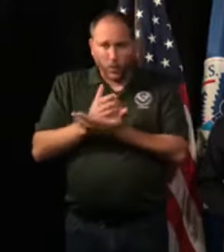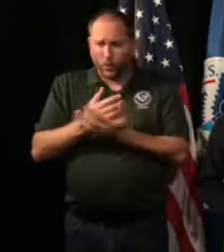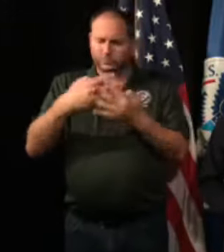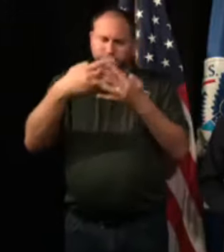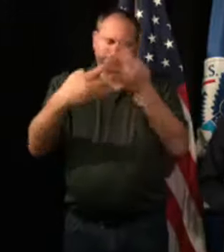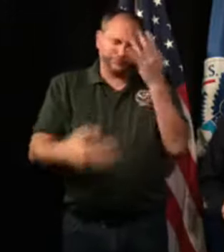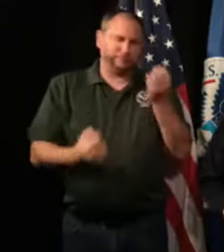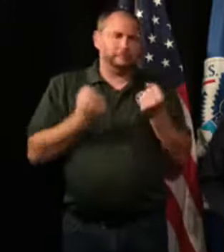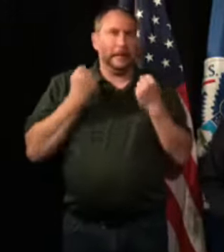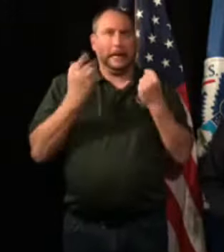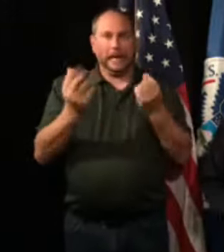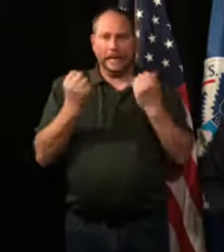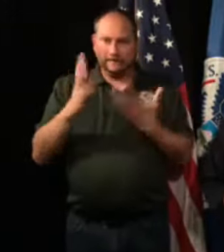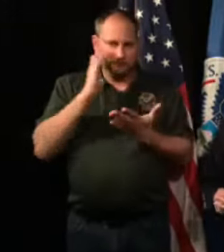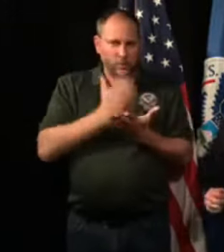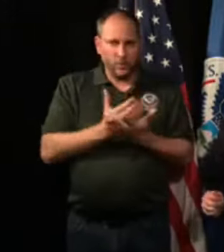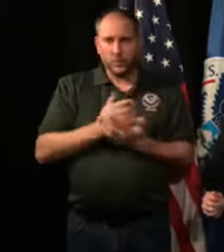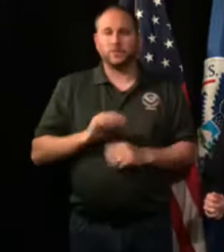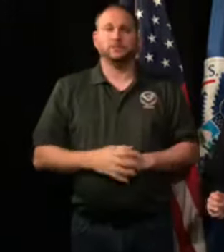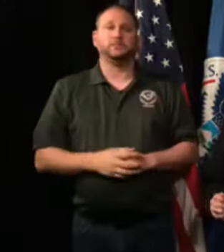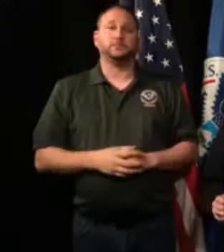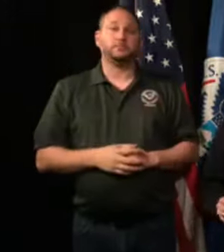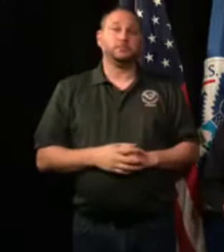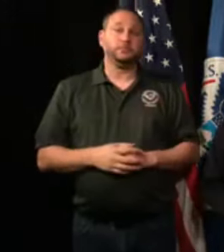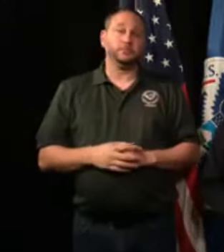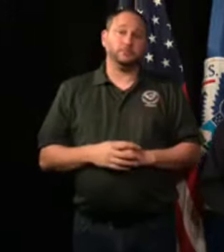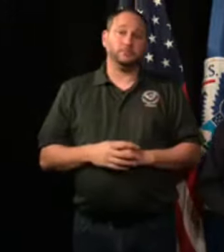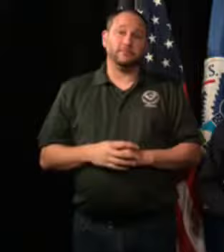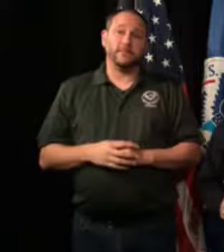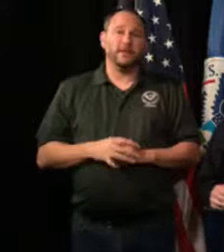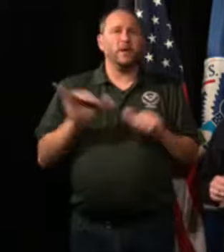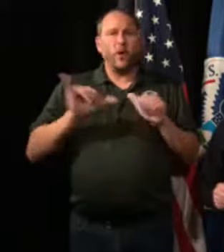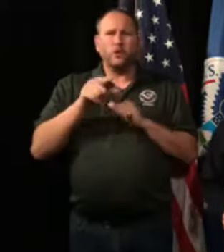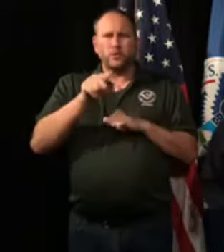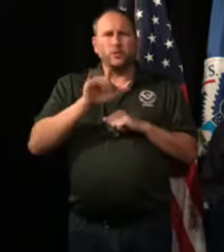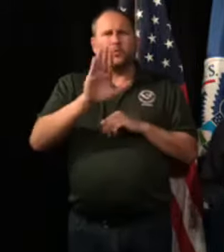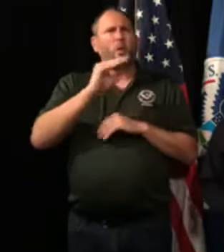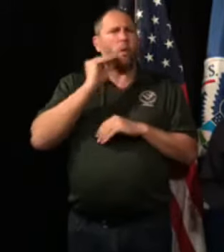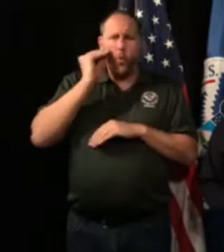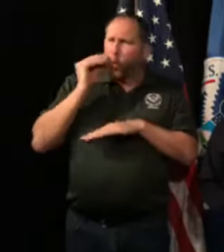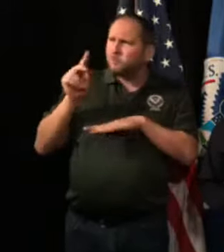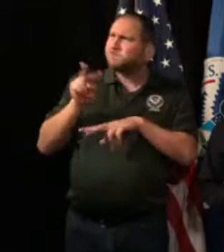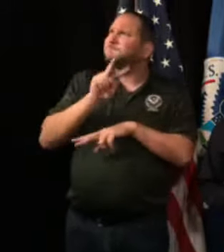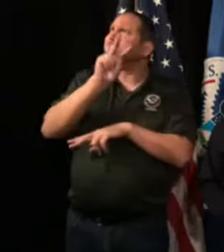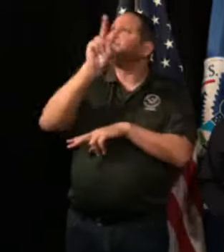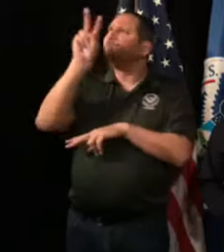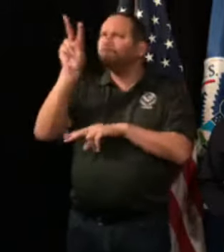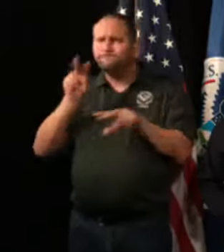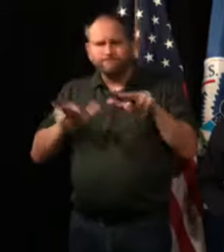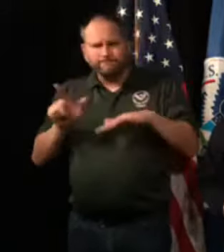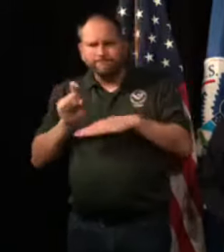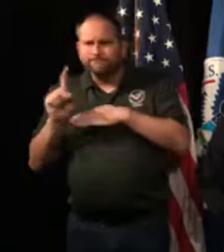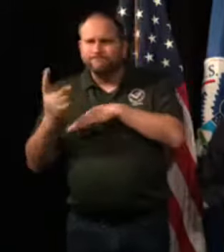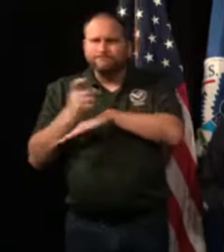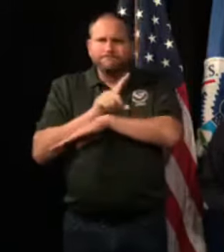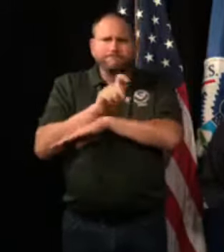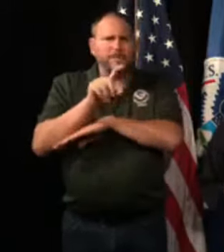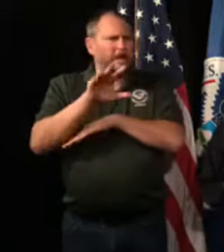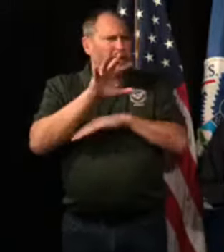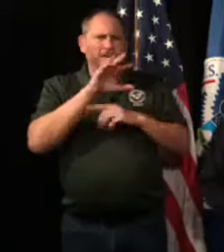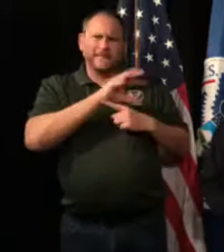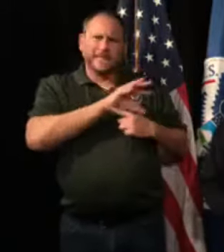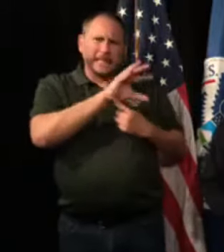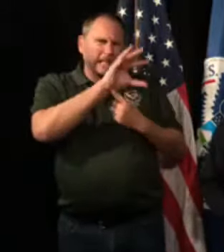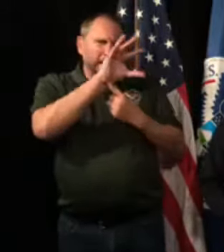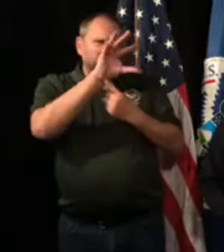You probably, in addition to that, need to walk around your home with a very in-depth video. Go ahead and narrate what